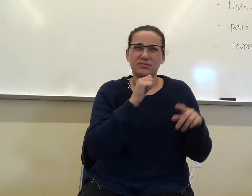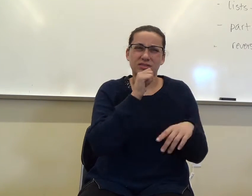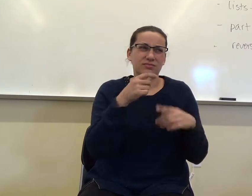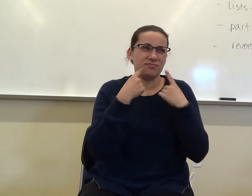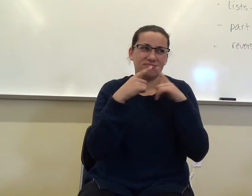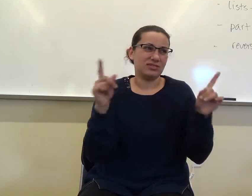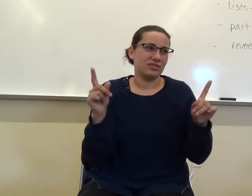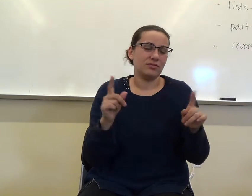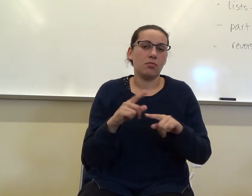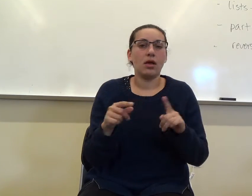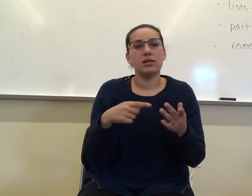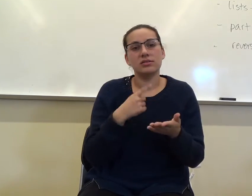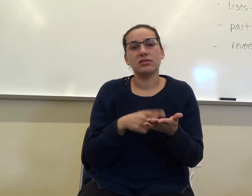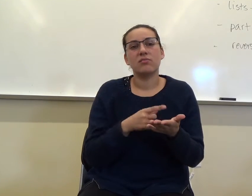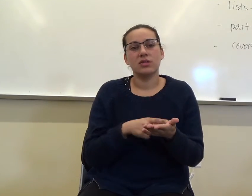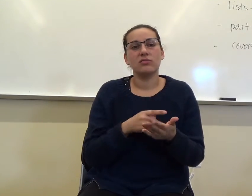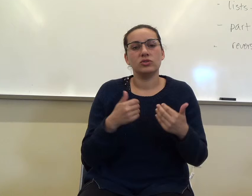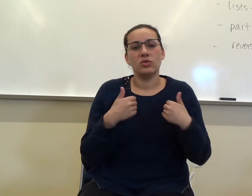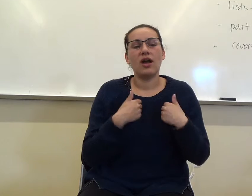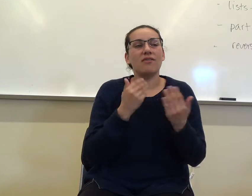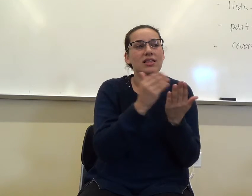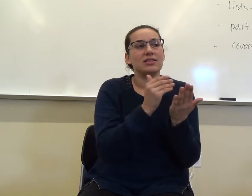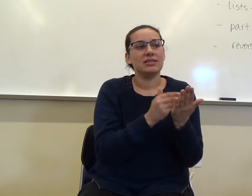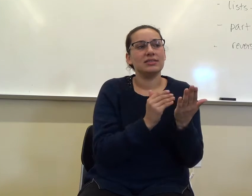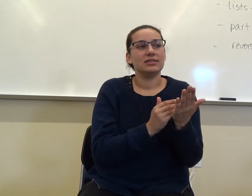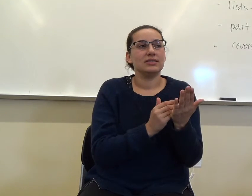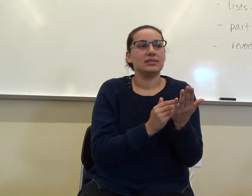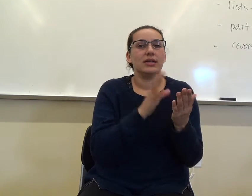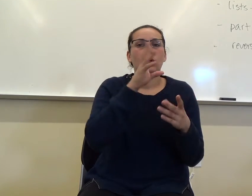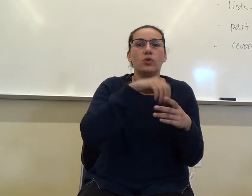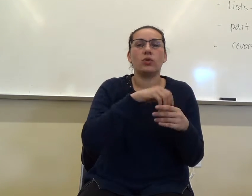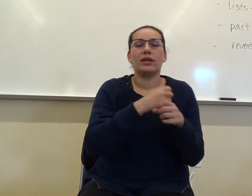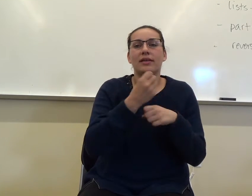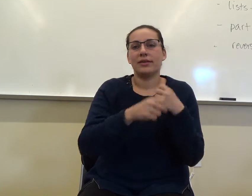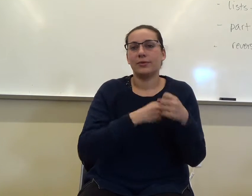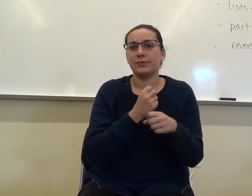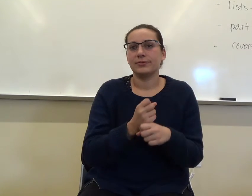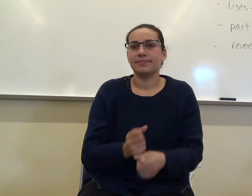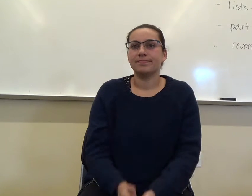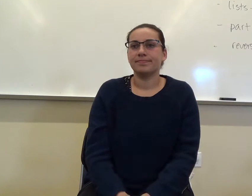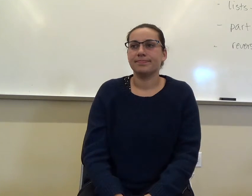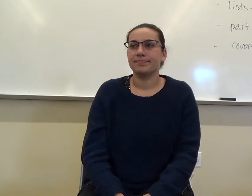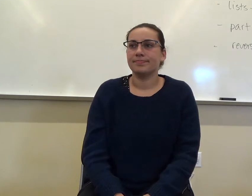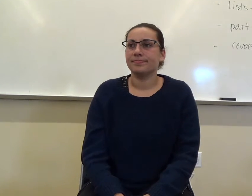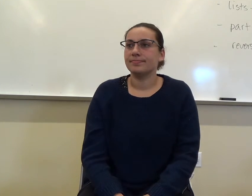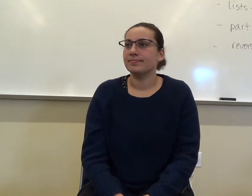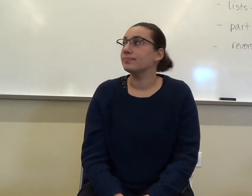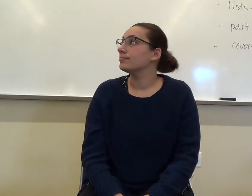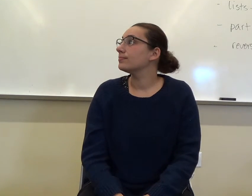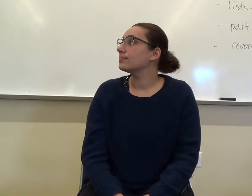it is a list of years. Okay, so on this